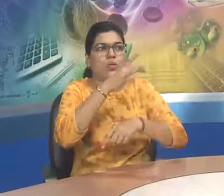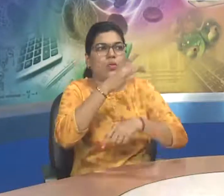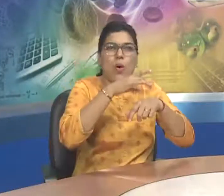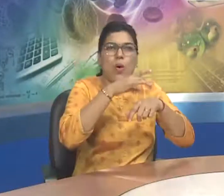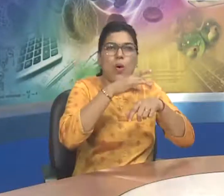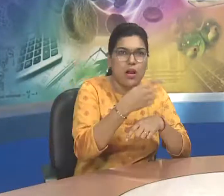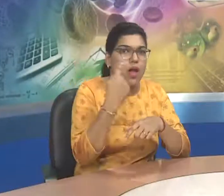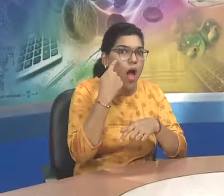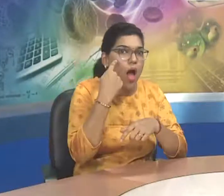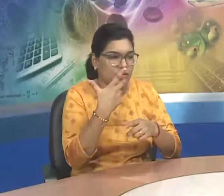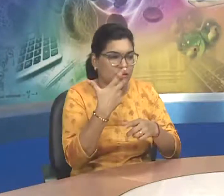or syringe